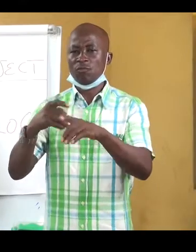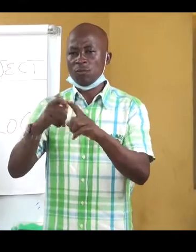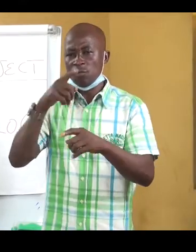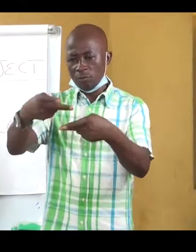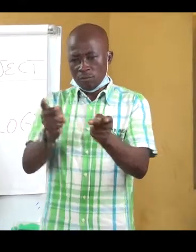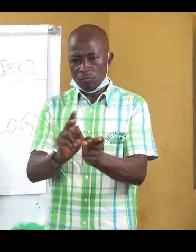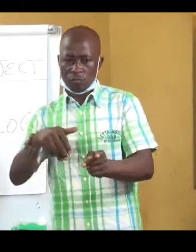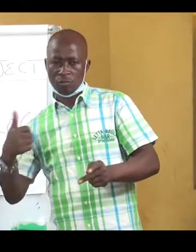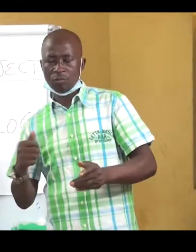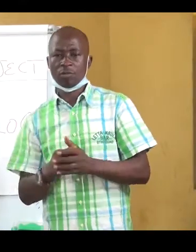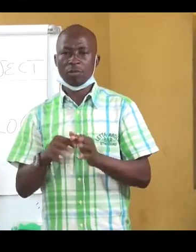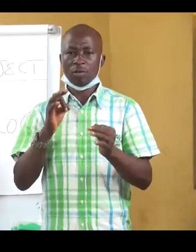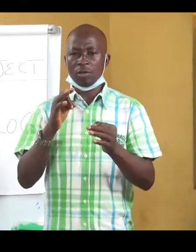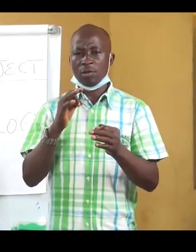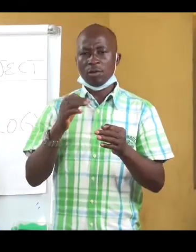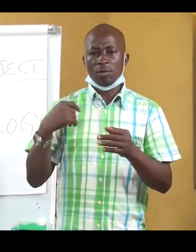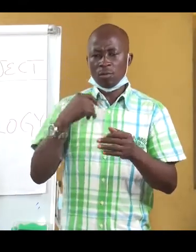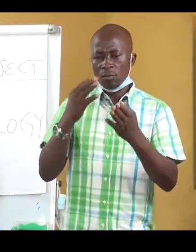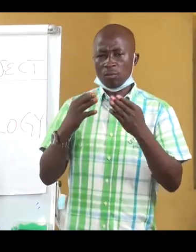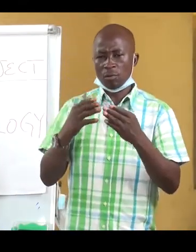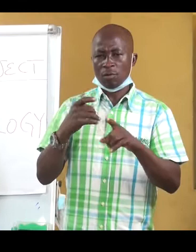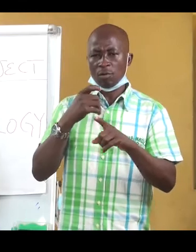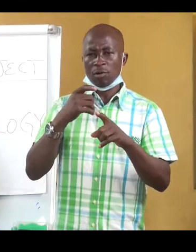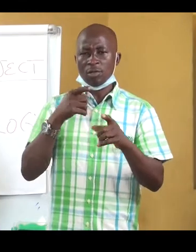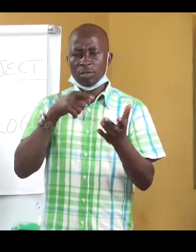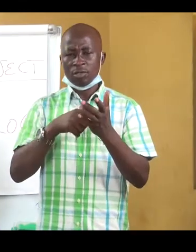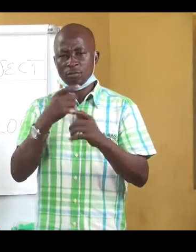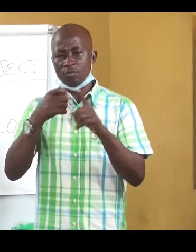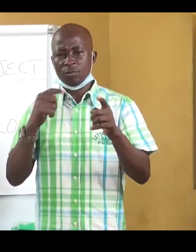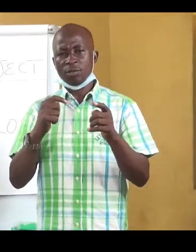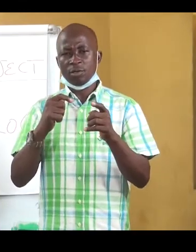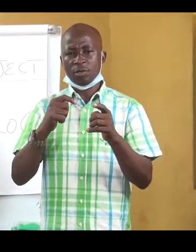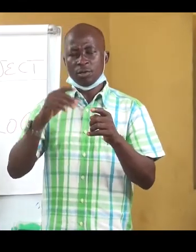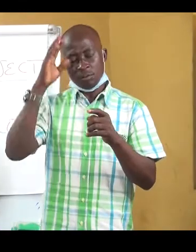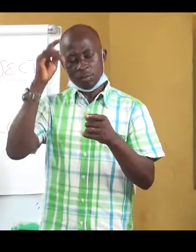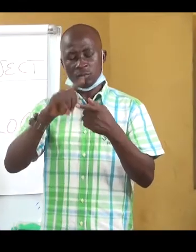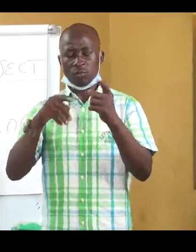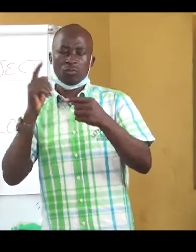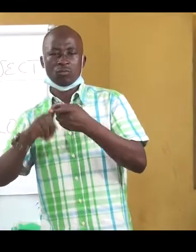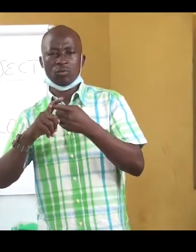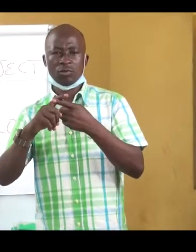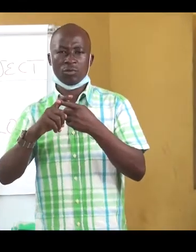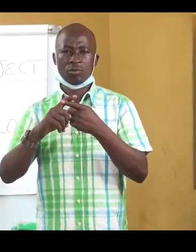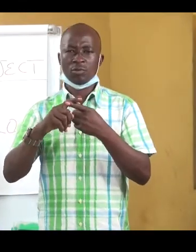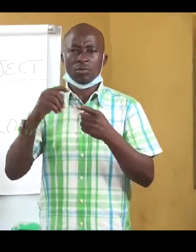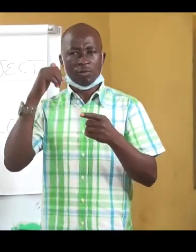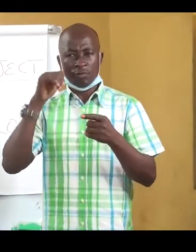these gametes from the male to go to the female, they have to be transferred by some